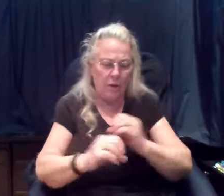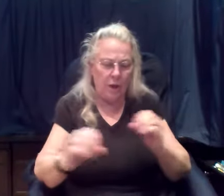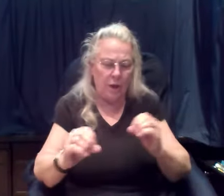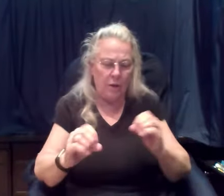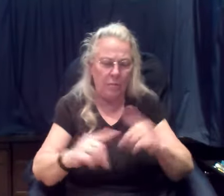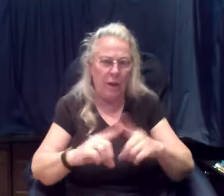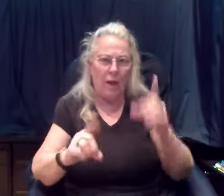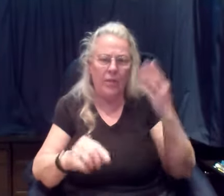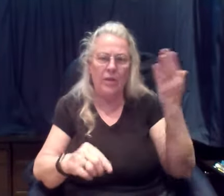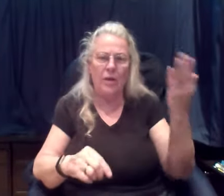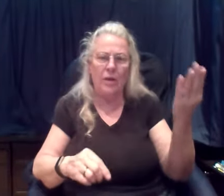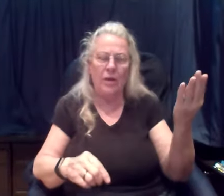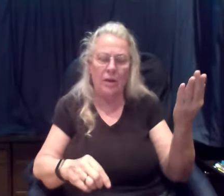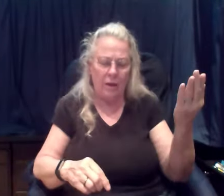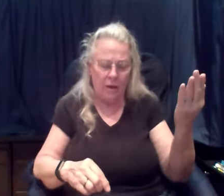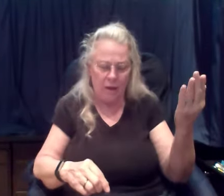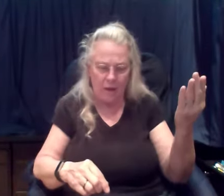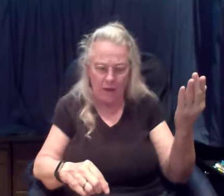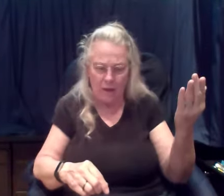none but thee.